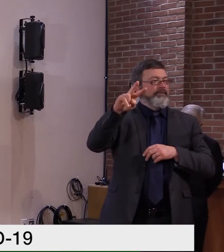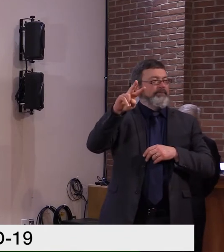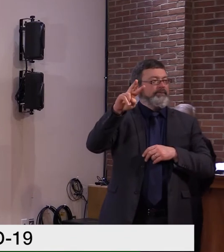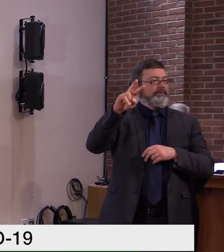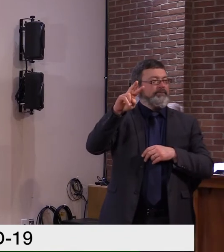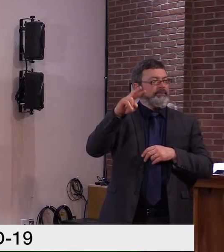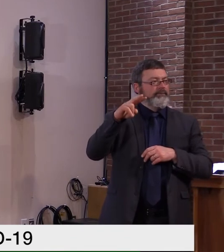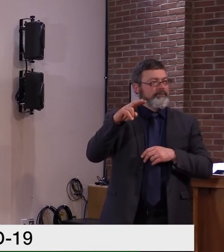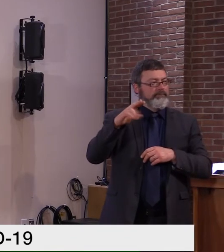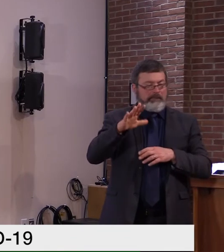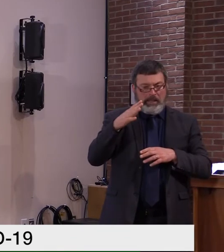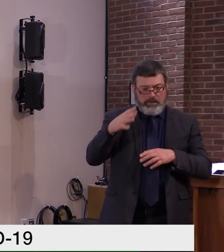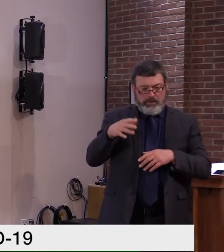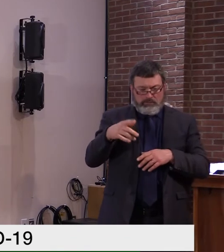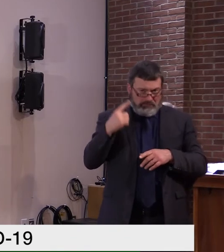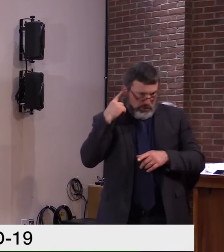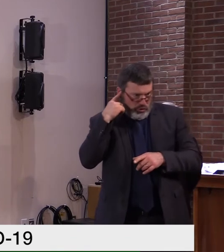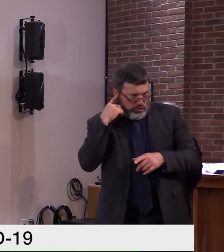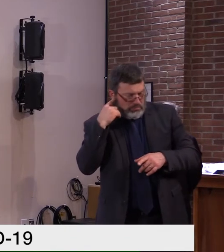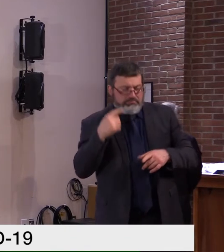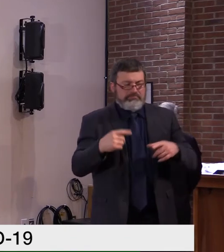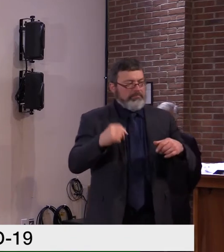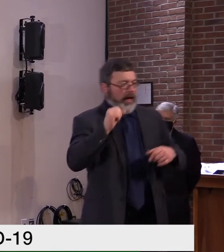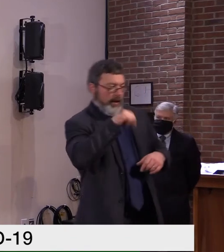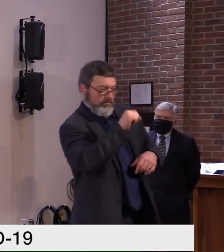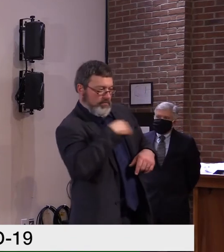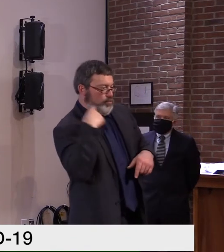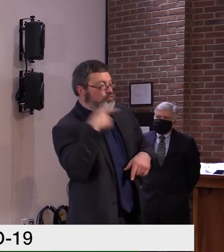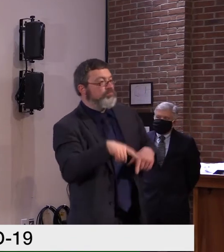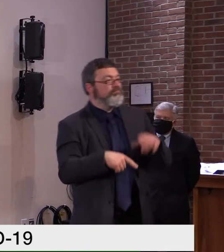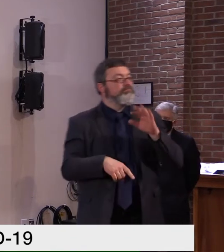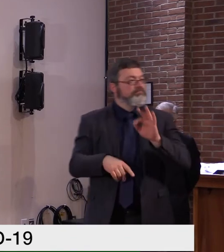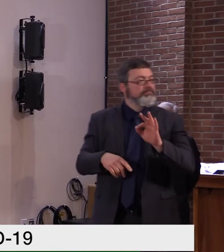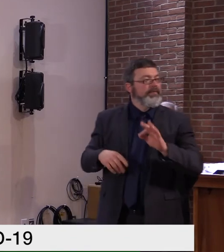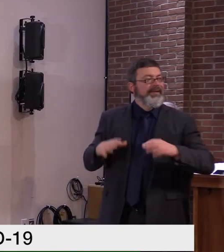Thanks. I guess I had one for Mike Smith and one for the governor.